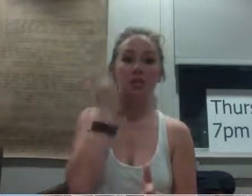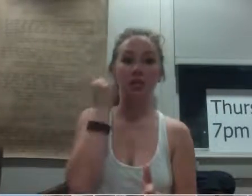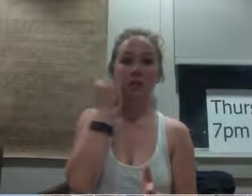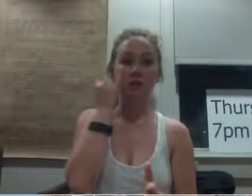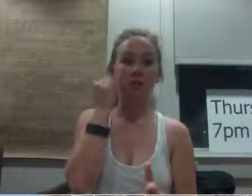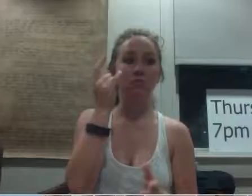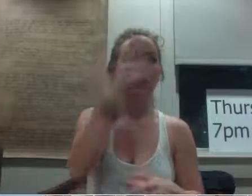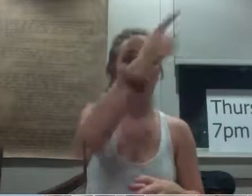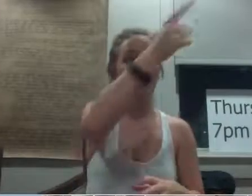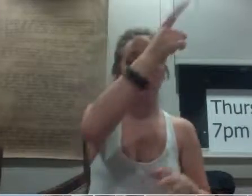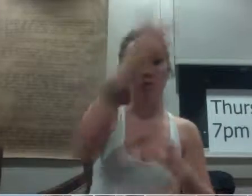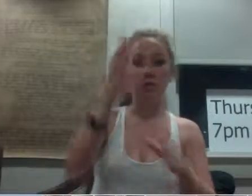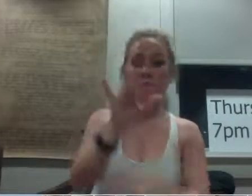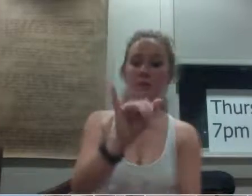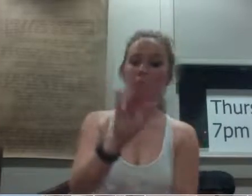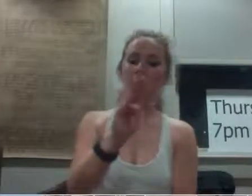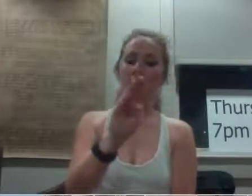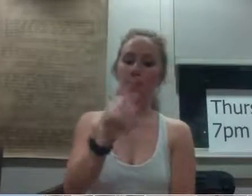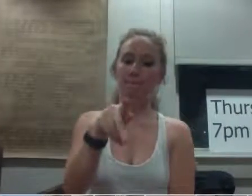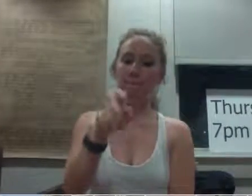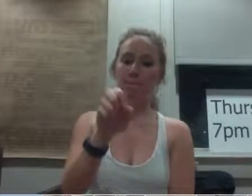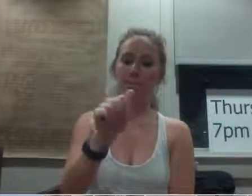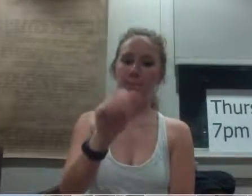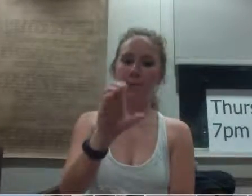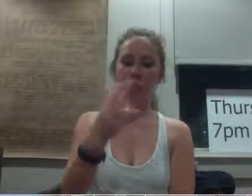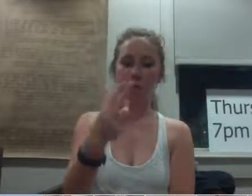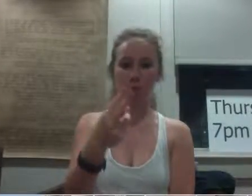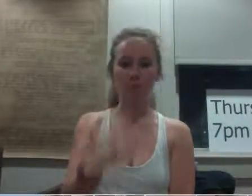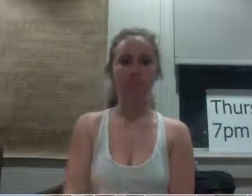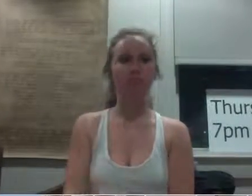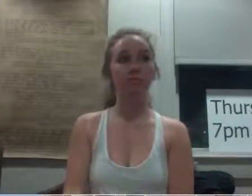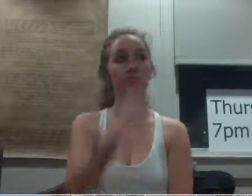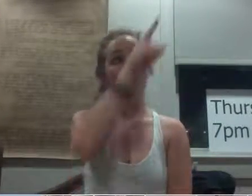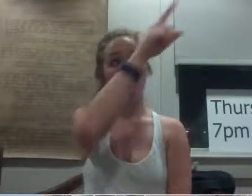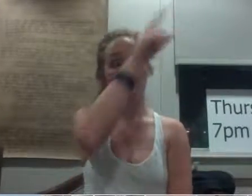and can be kicked out by the legislative branch,